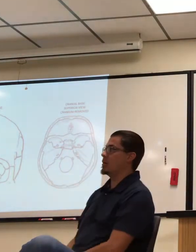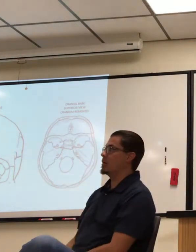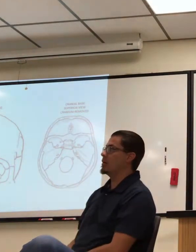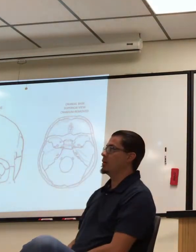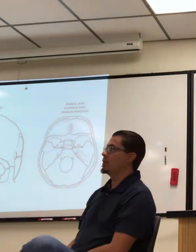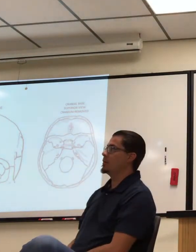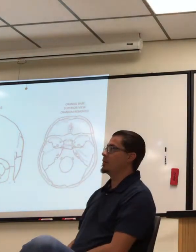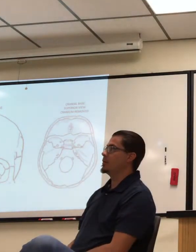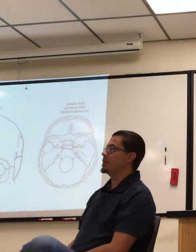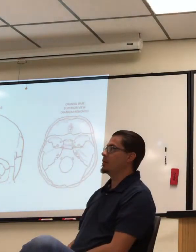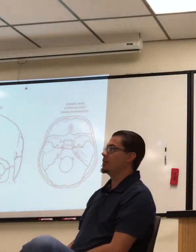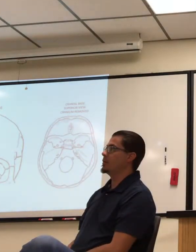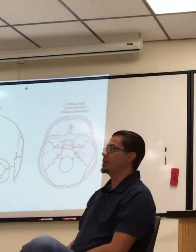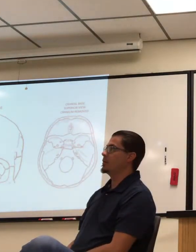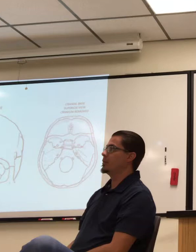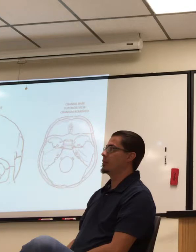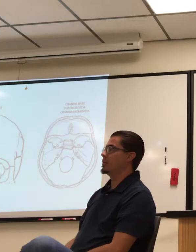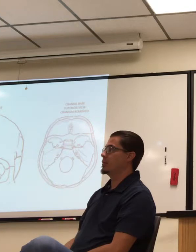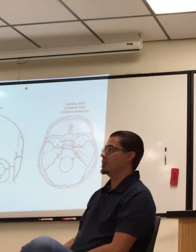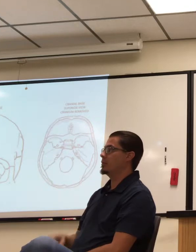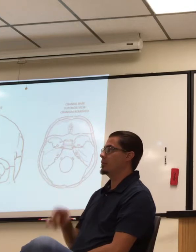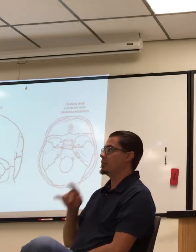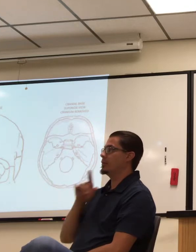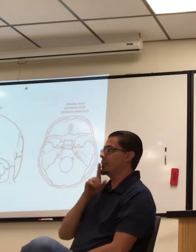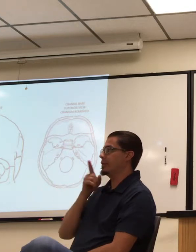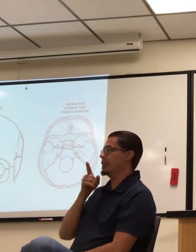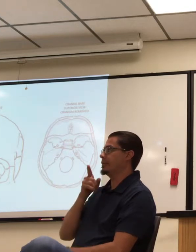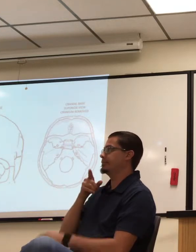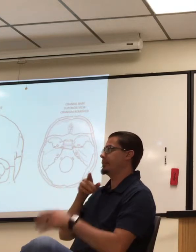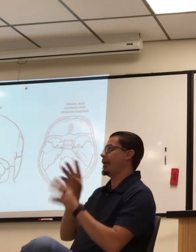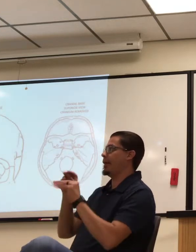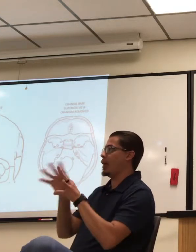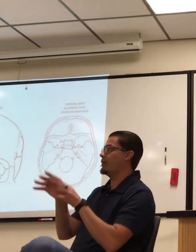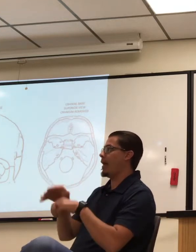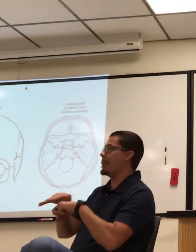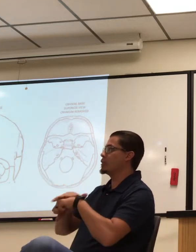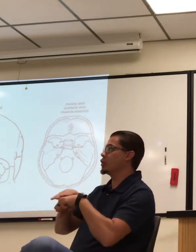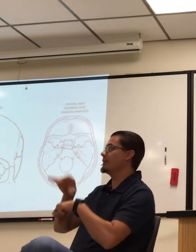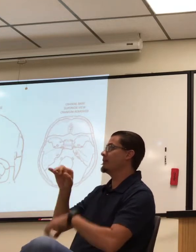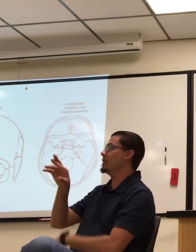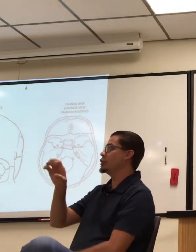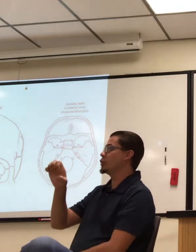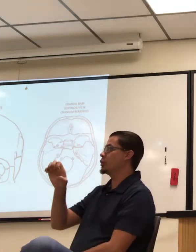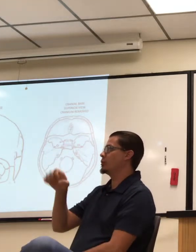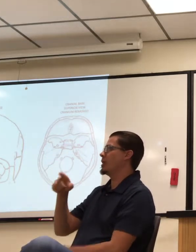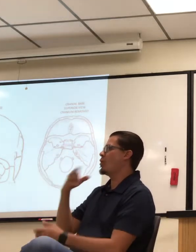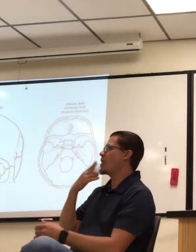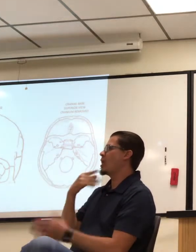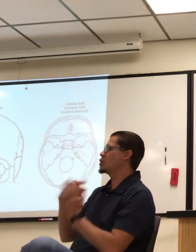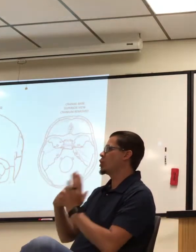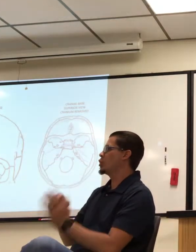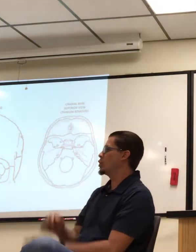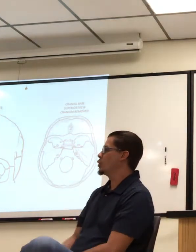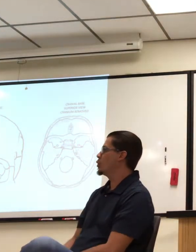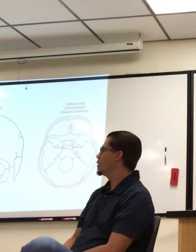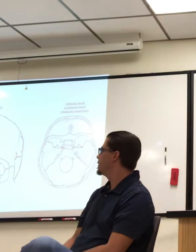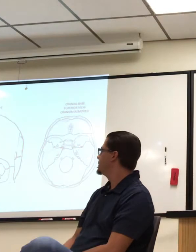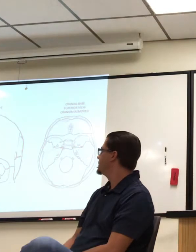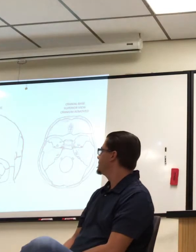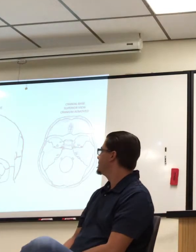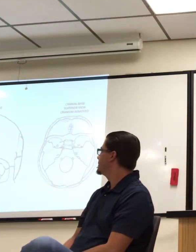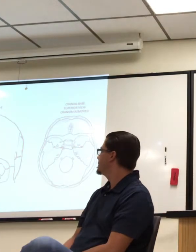My description is almost restating the surface feature. Okay, so let me just kind of color it in, or I would put the